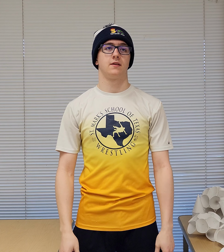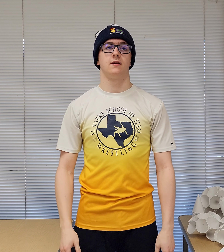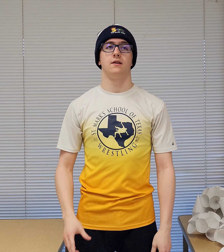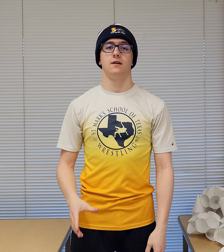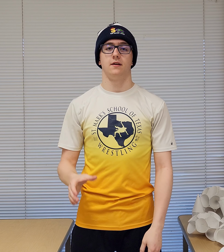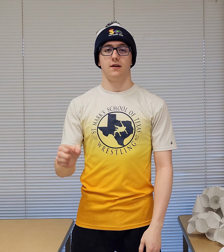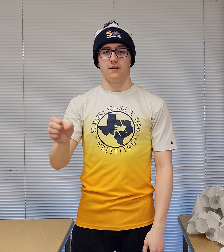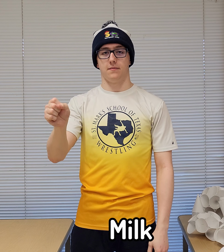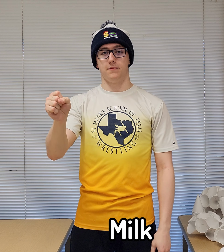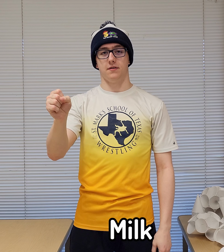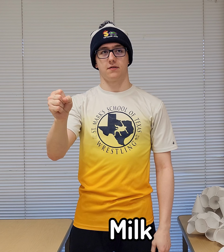Milk.